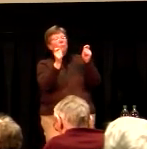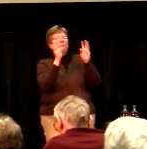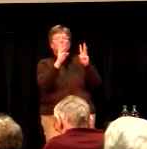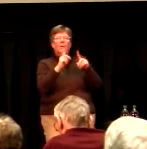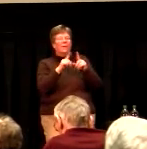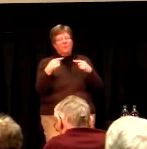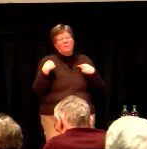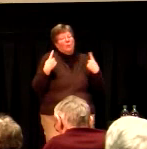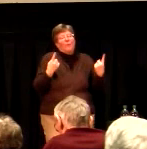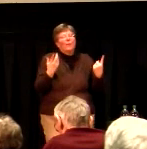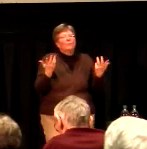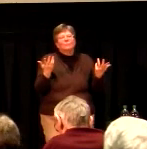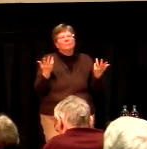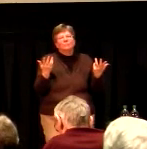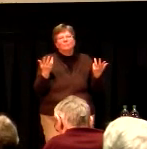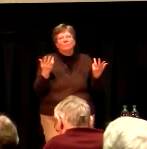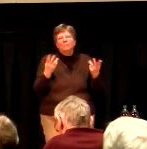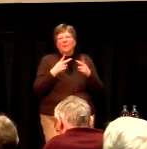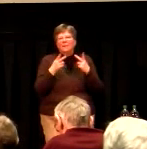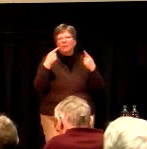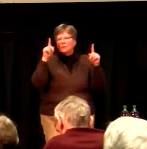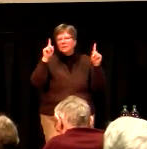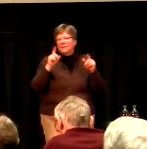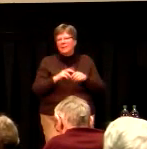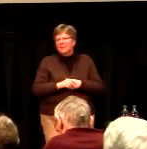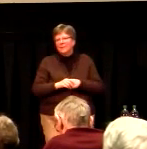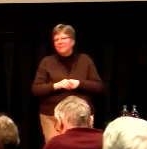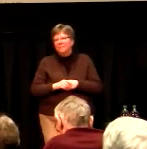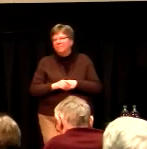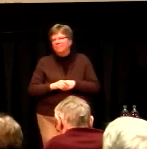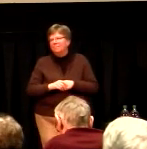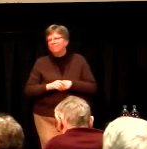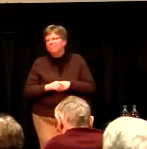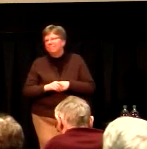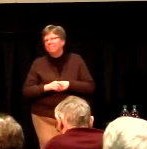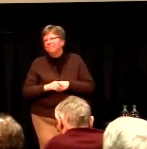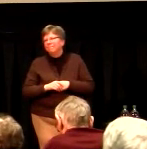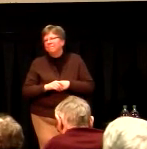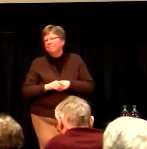so far they haven't really been too beneficial.